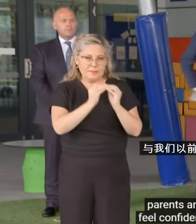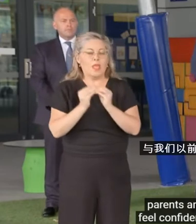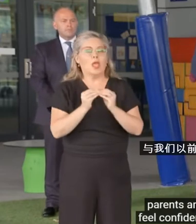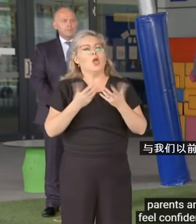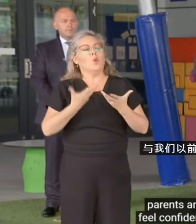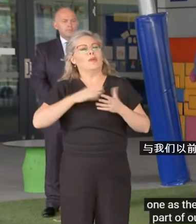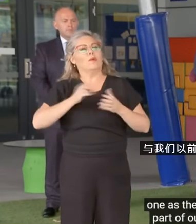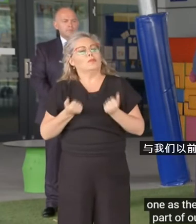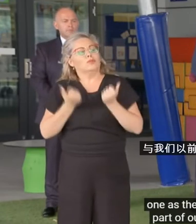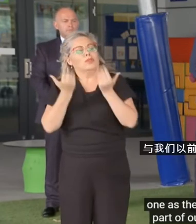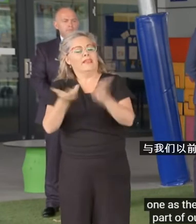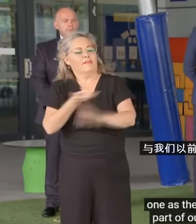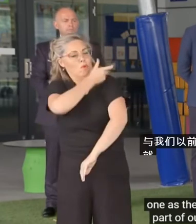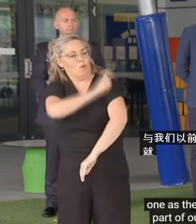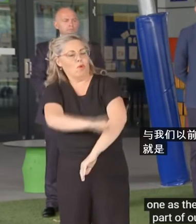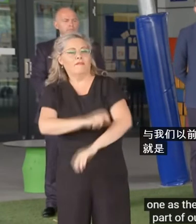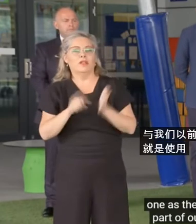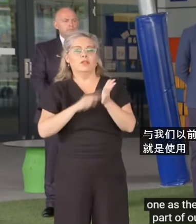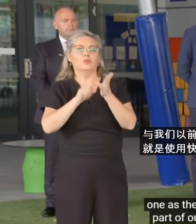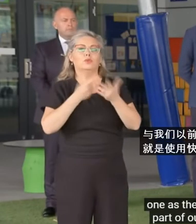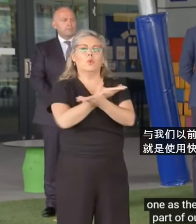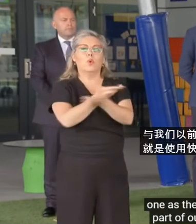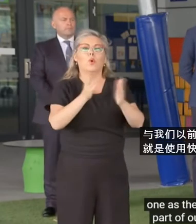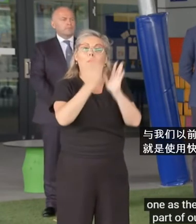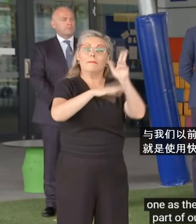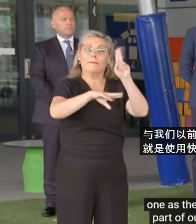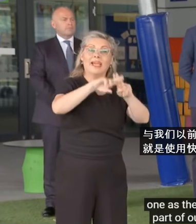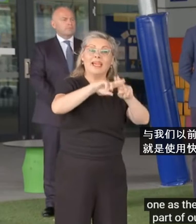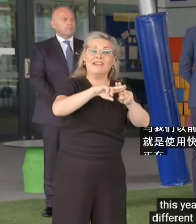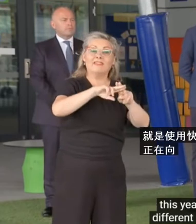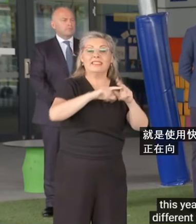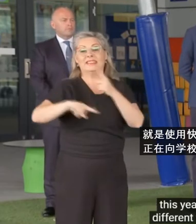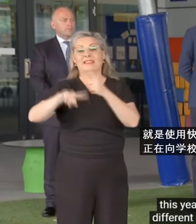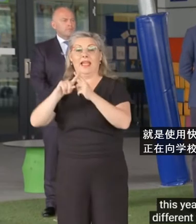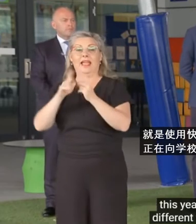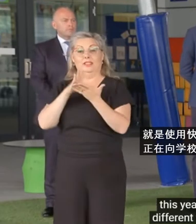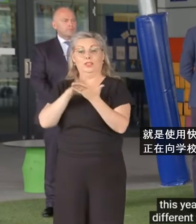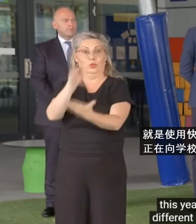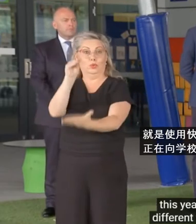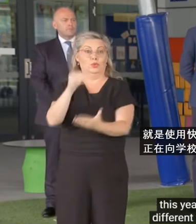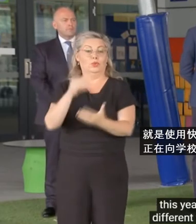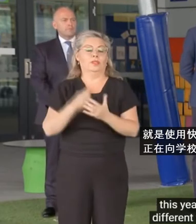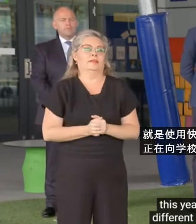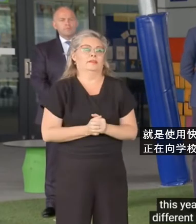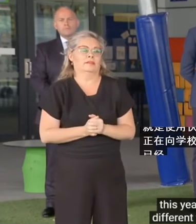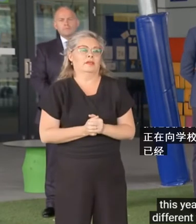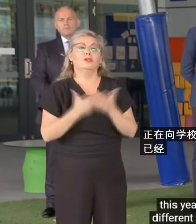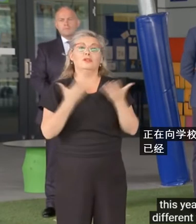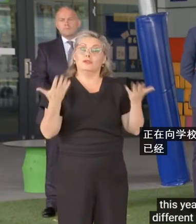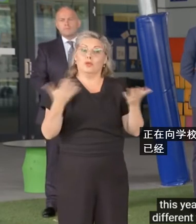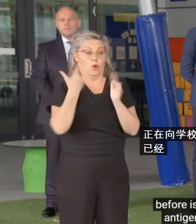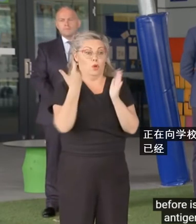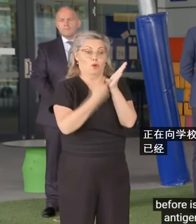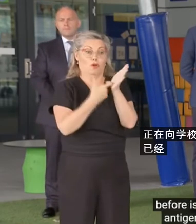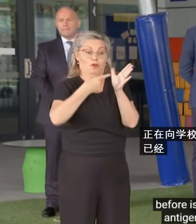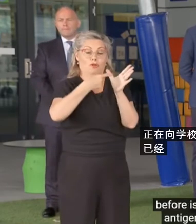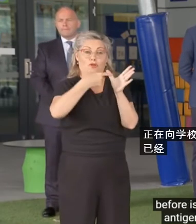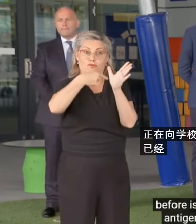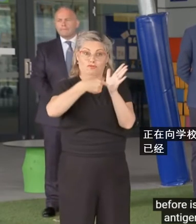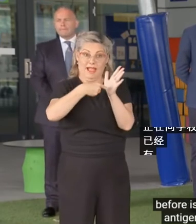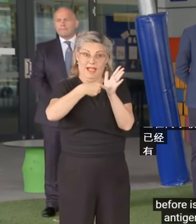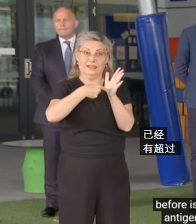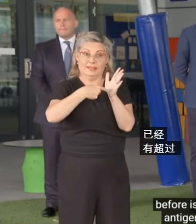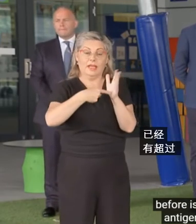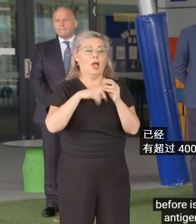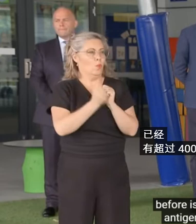a little different to what we've had before, is the use of rapid antigen tests. So we are distributing those kits out to school communities as we